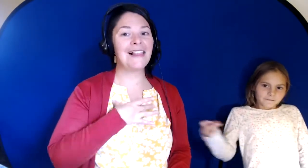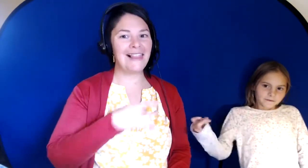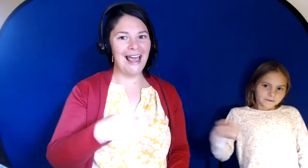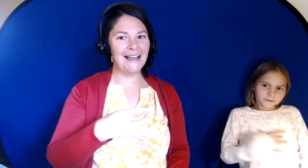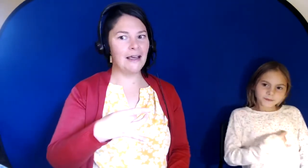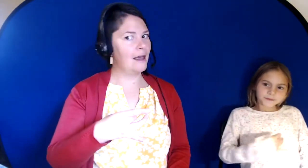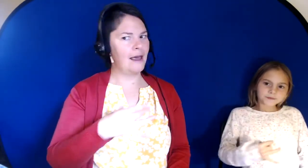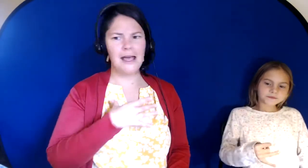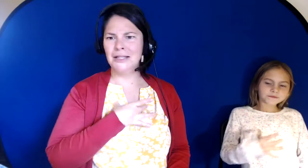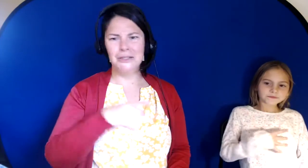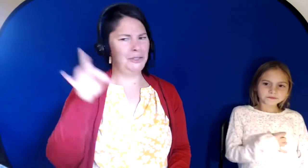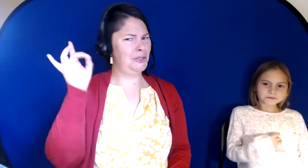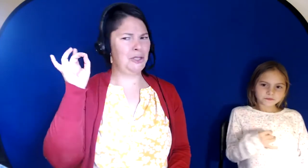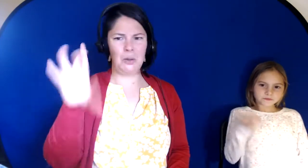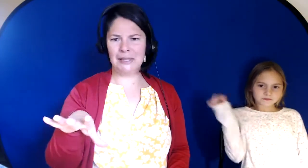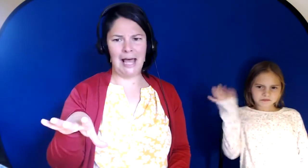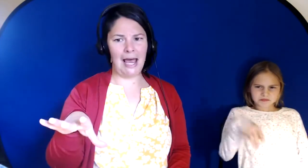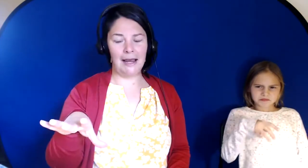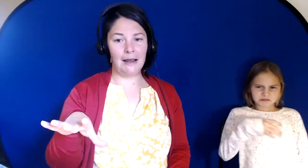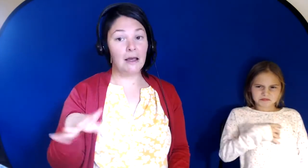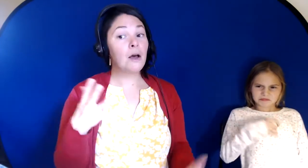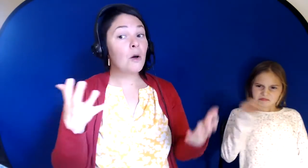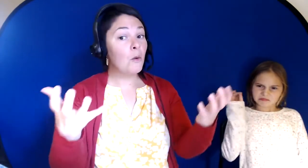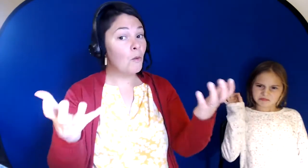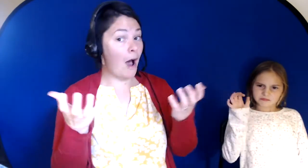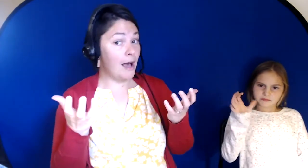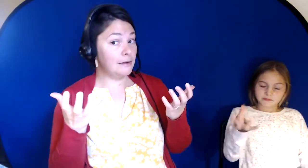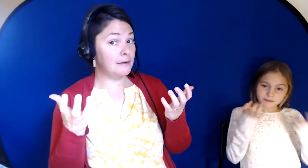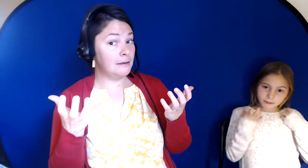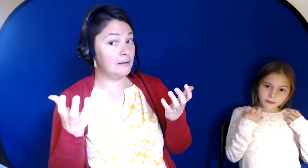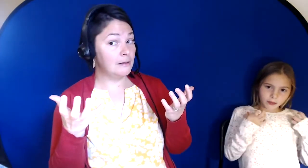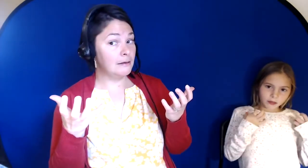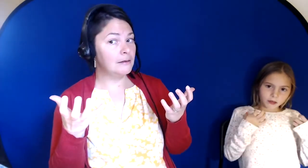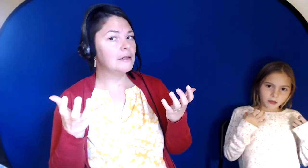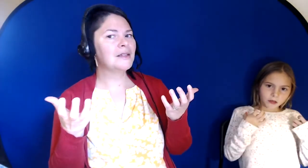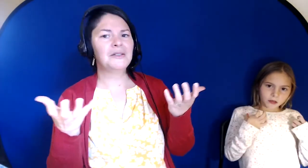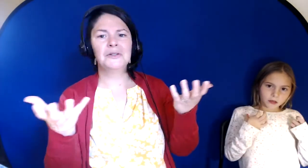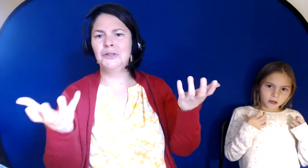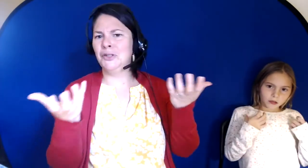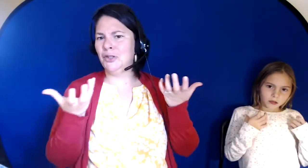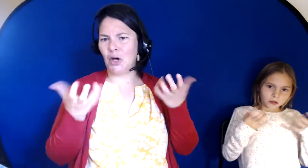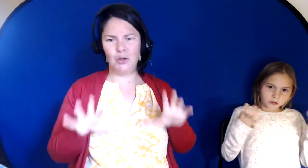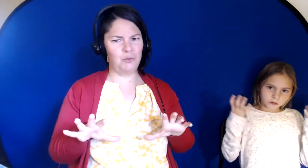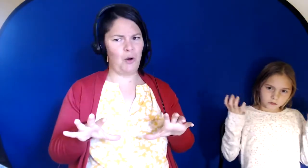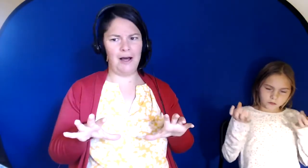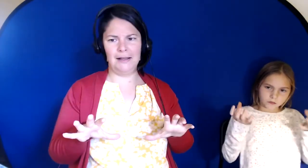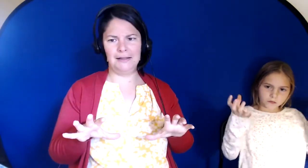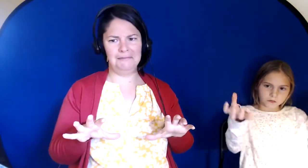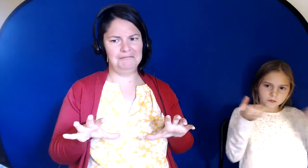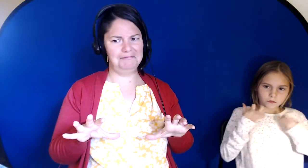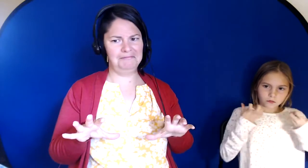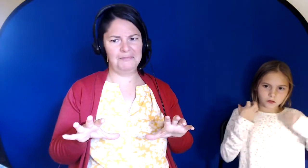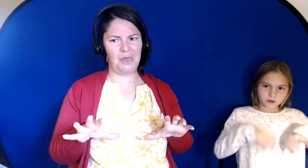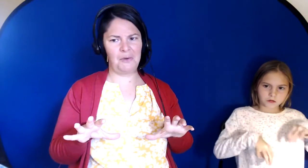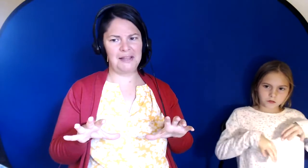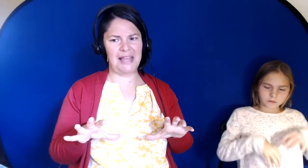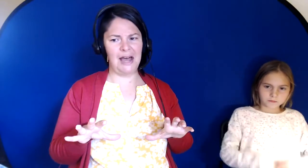Like, don't like. Want, don't want. Throw it down. Don't